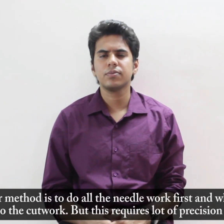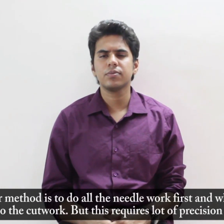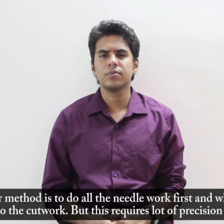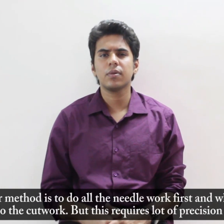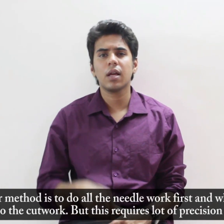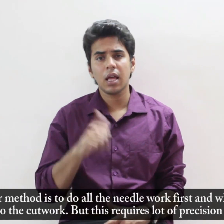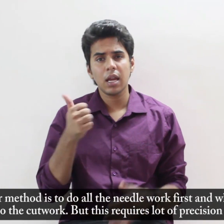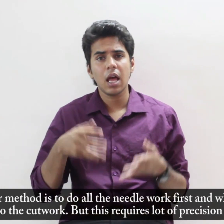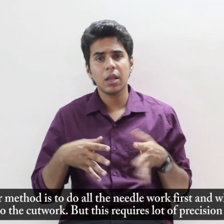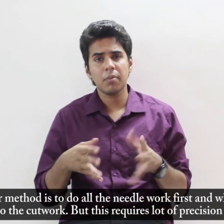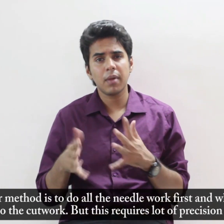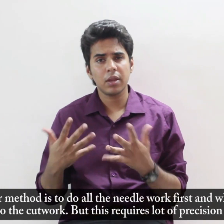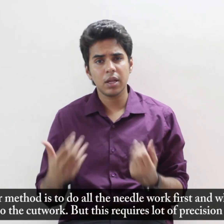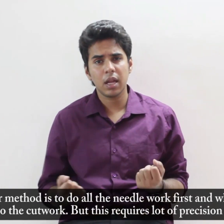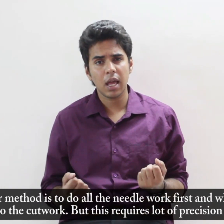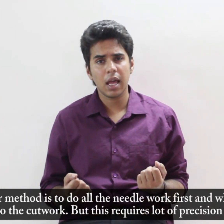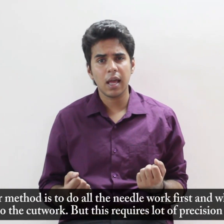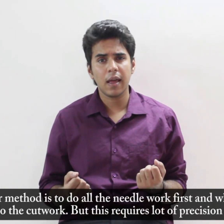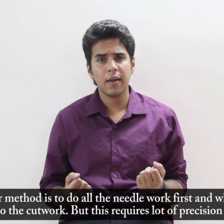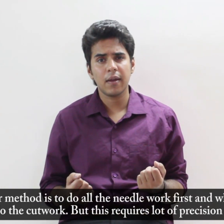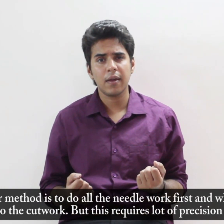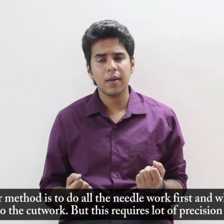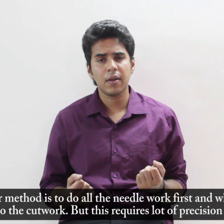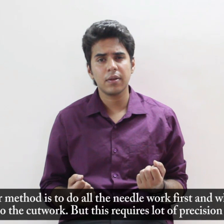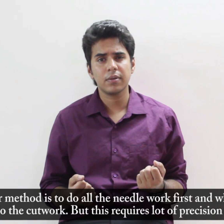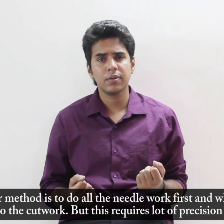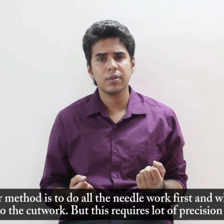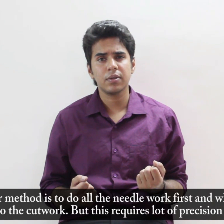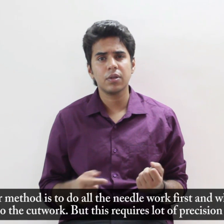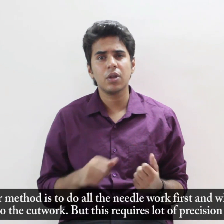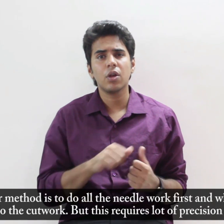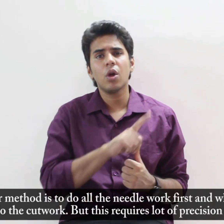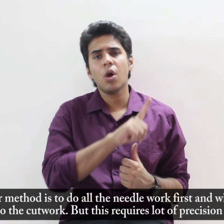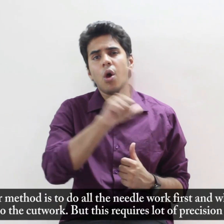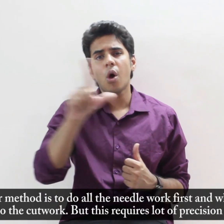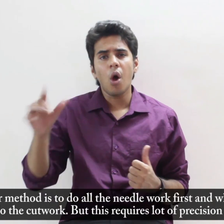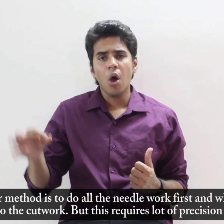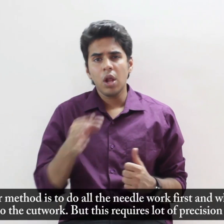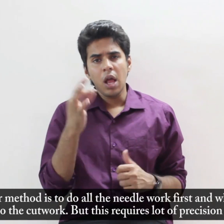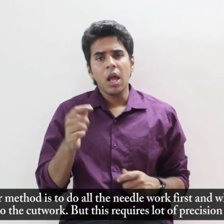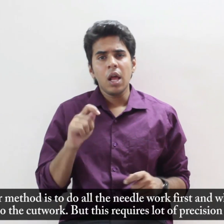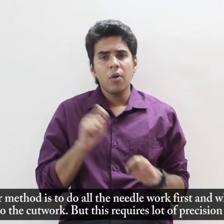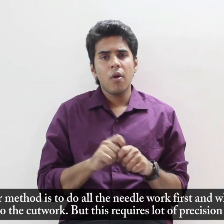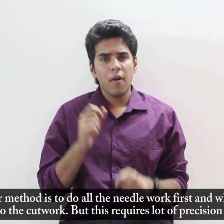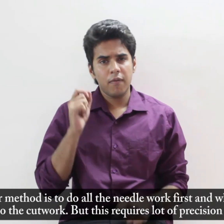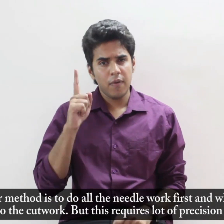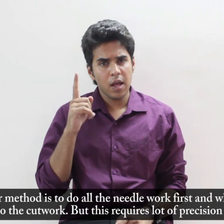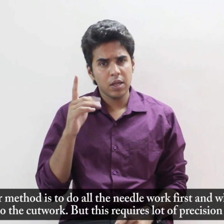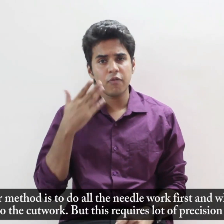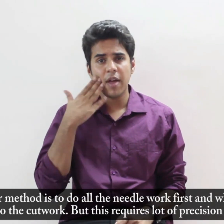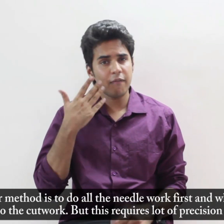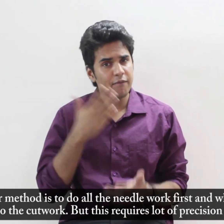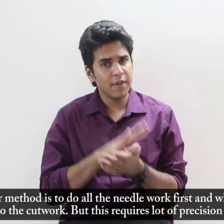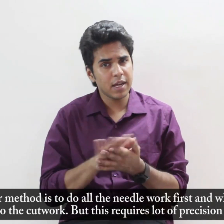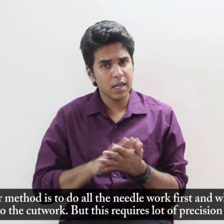Another method is to do all the needle work first and when finished do the cut work. But this requires lot